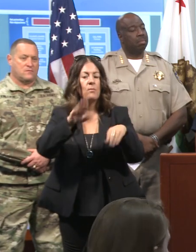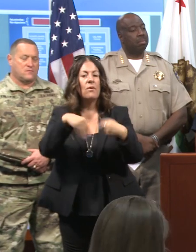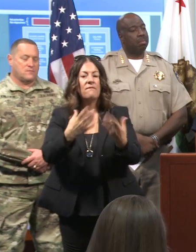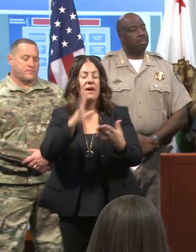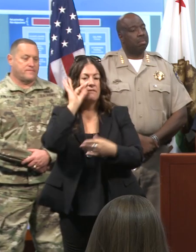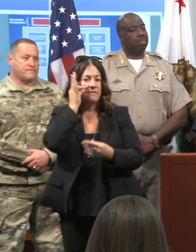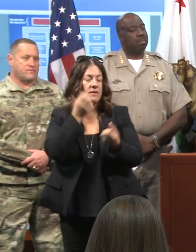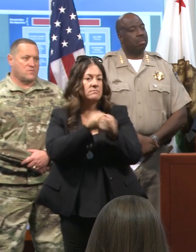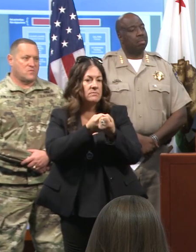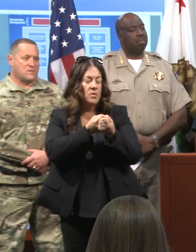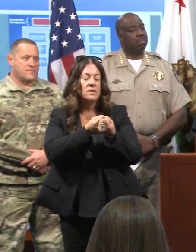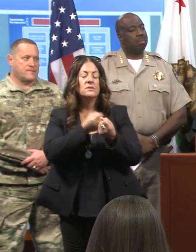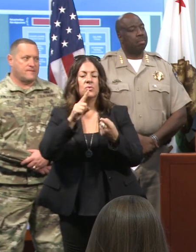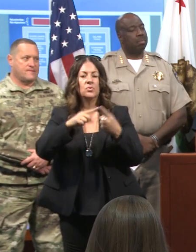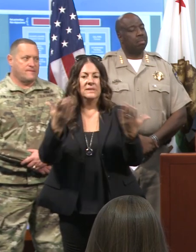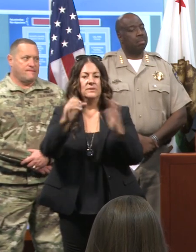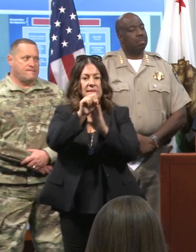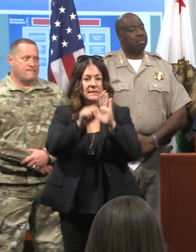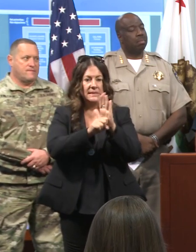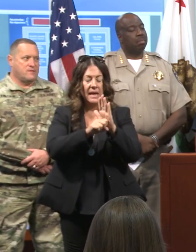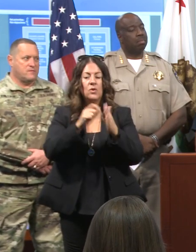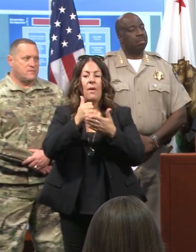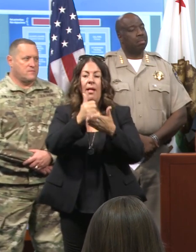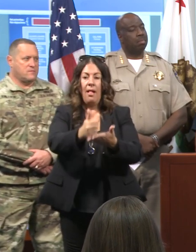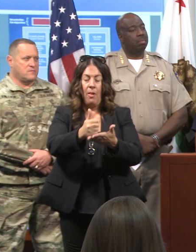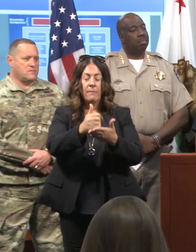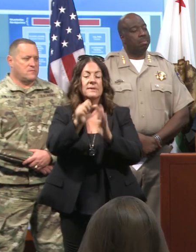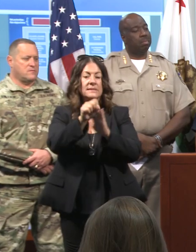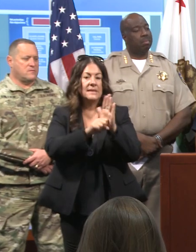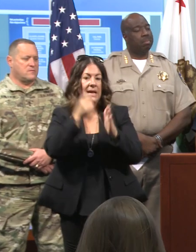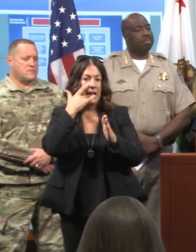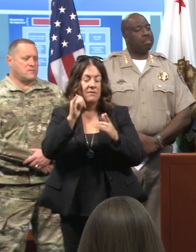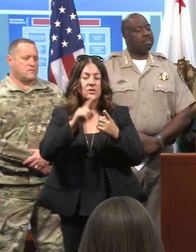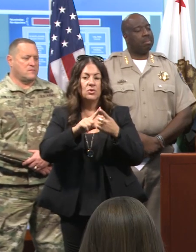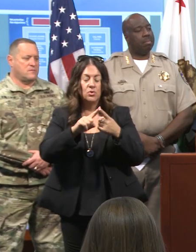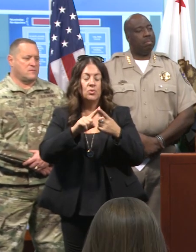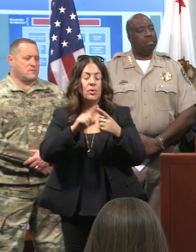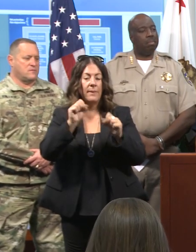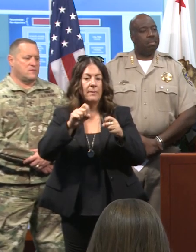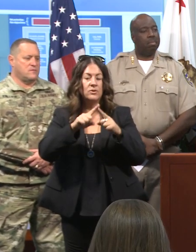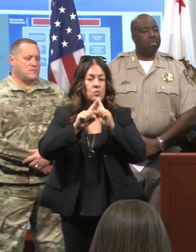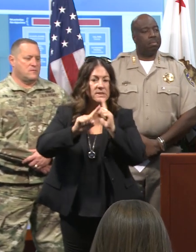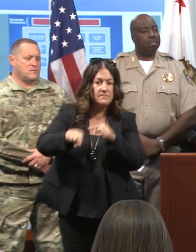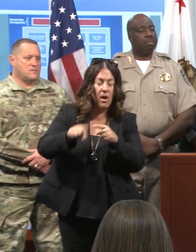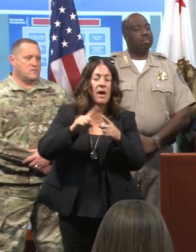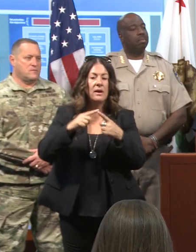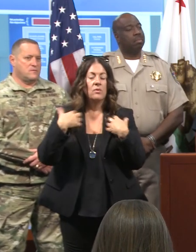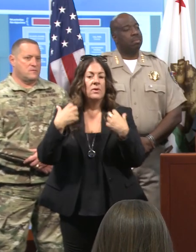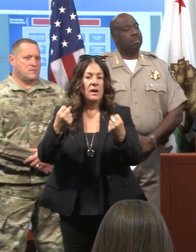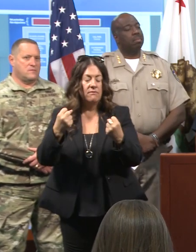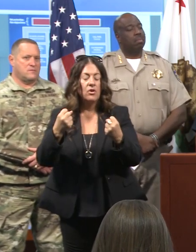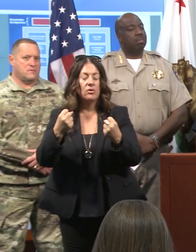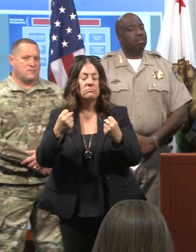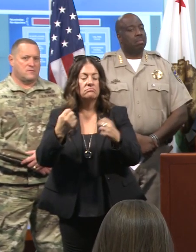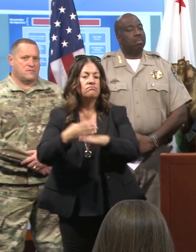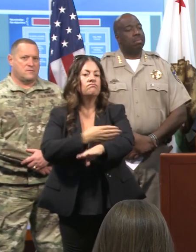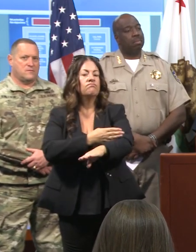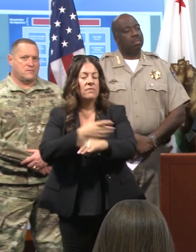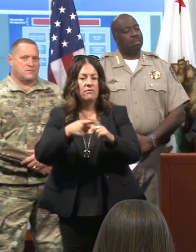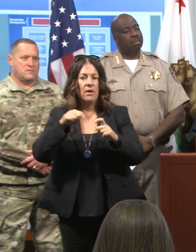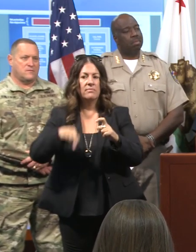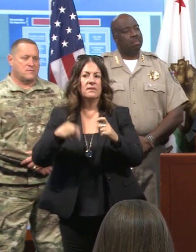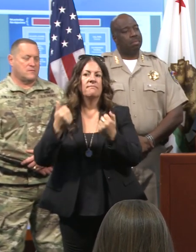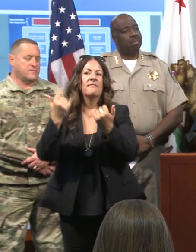of the state to help them respond and recover from this fire. In addition to that, it provides me the authority